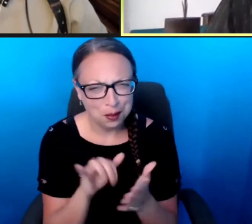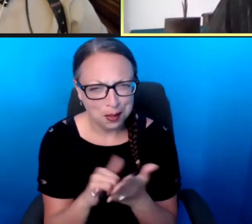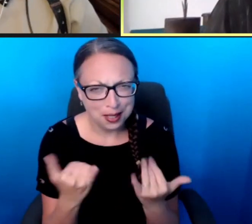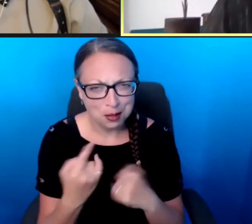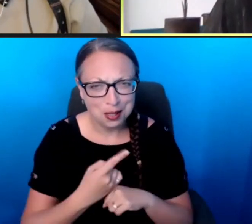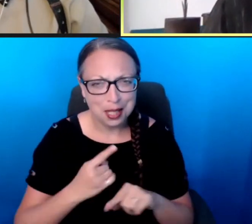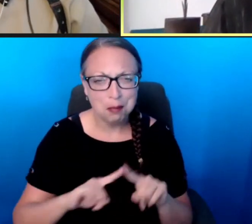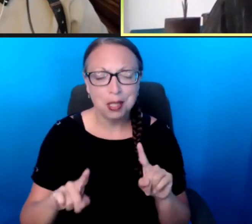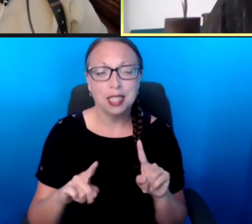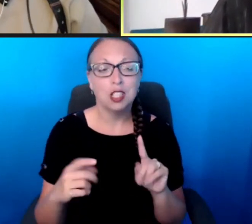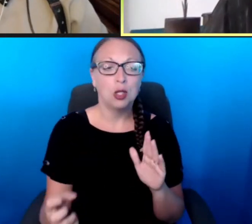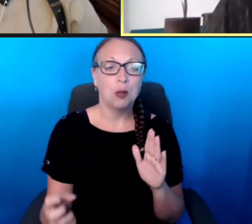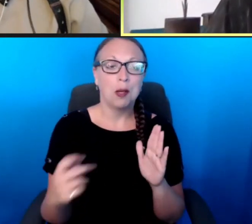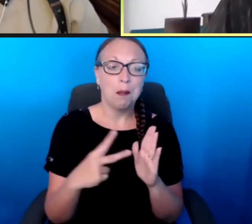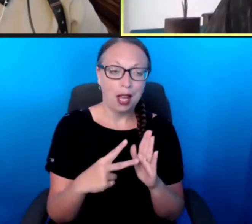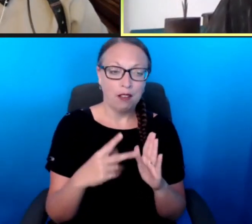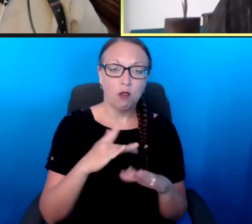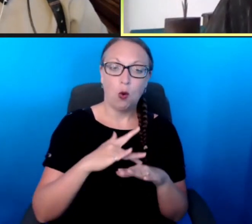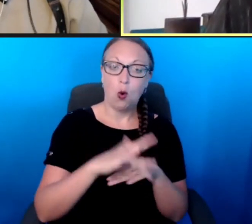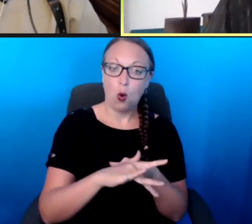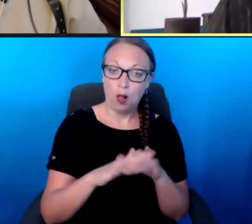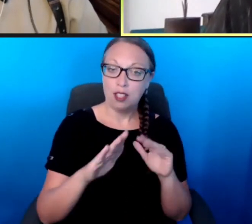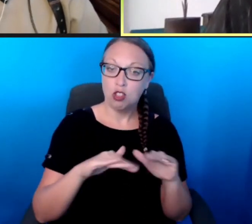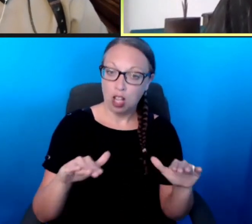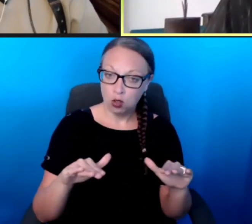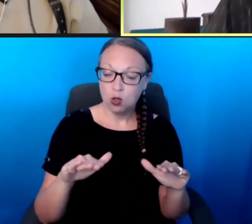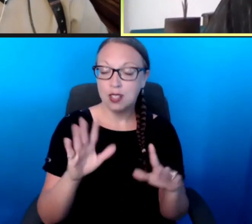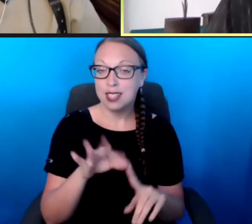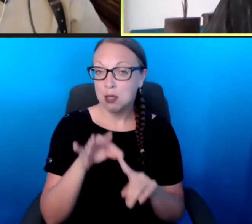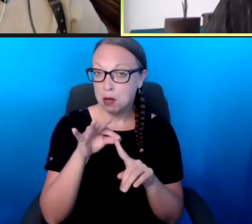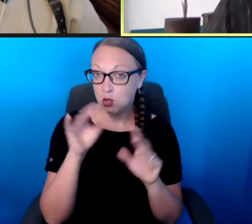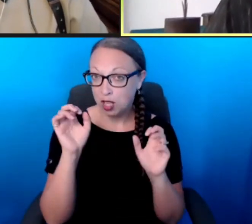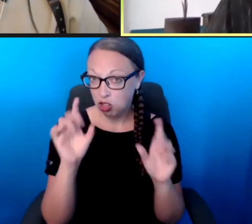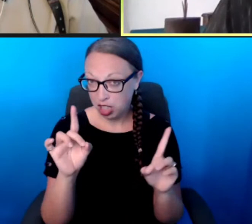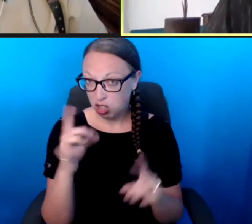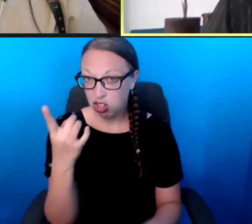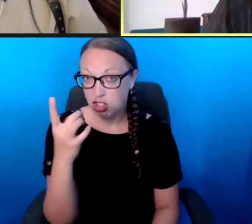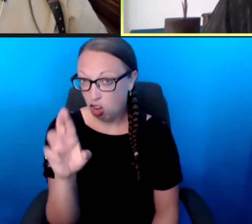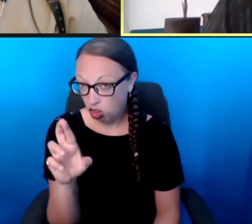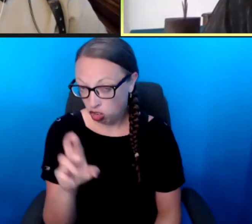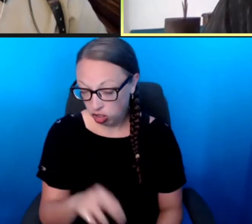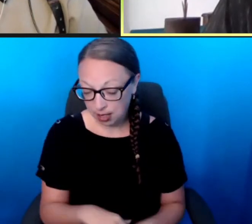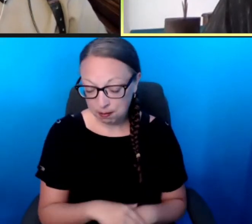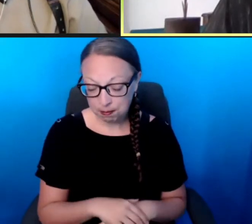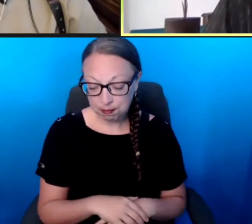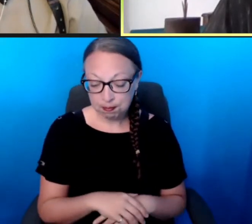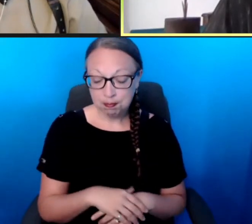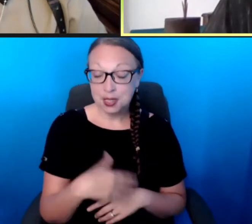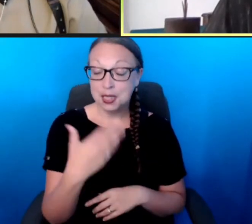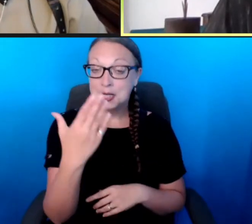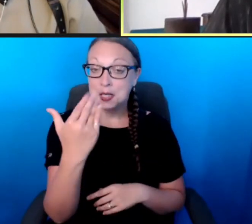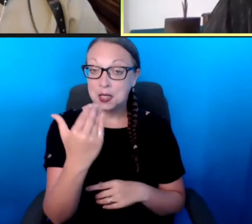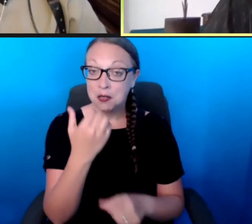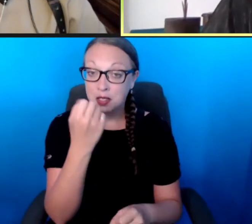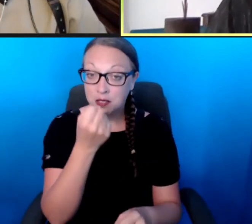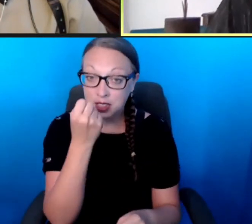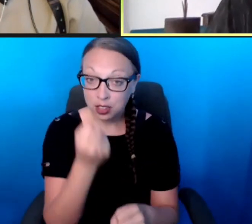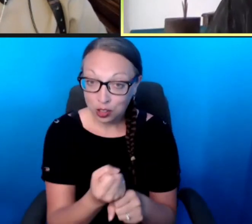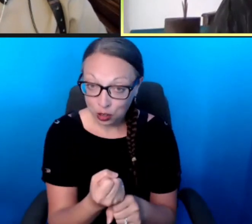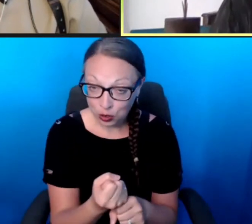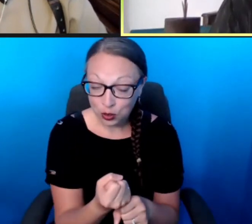back in early childhood and special ed doctorate. And after 15 years,